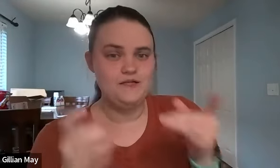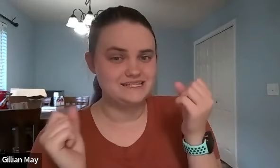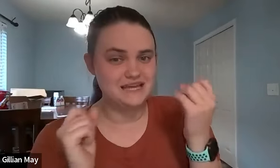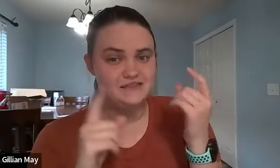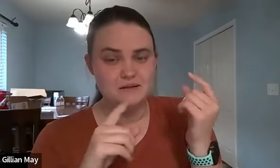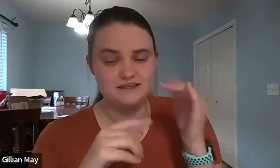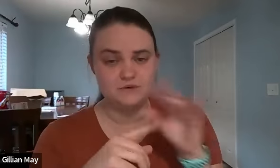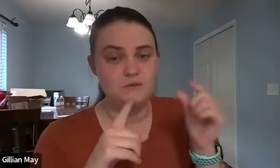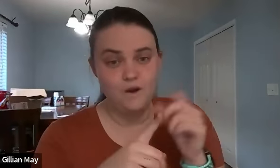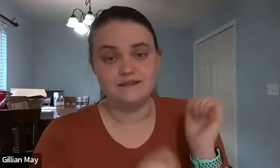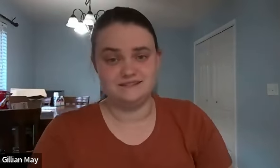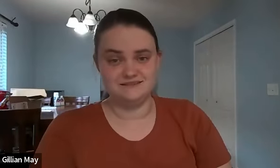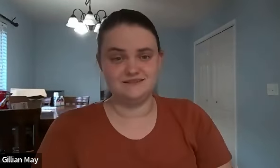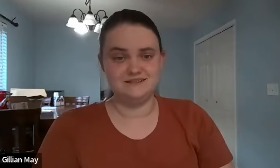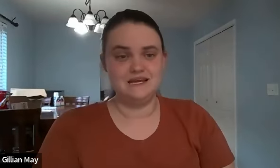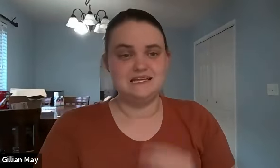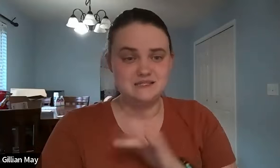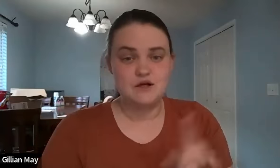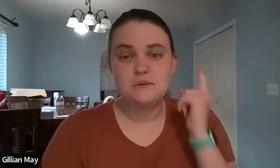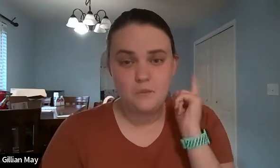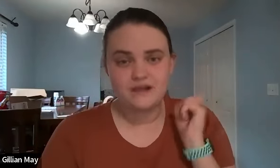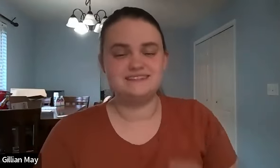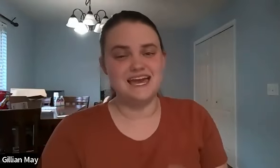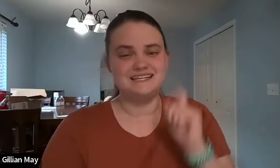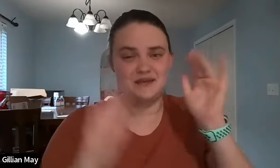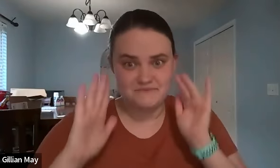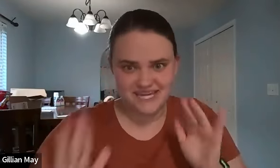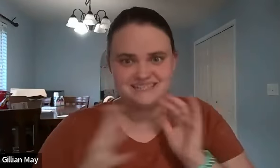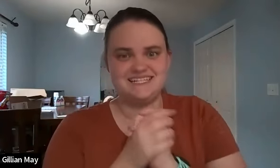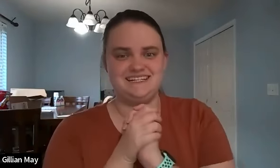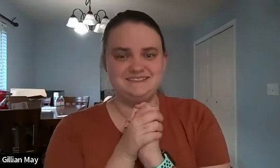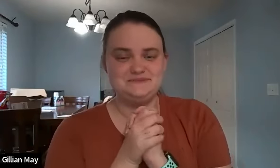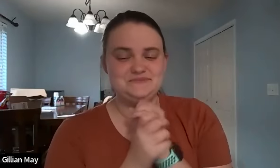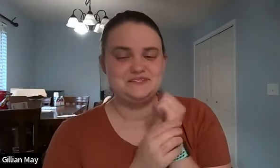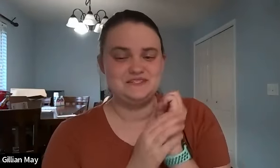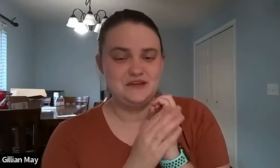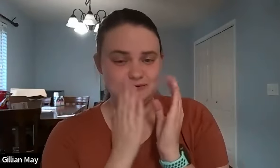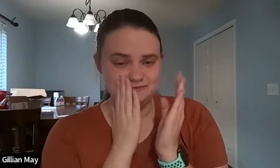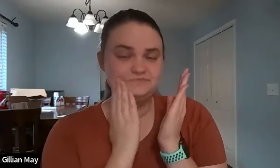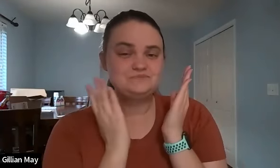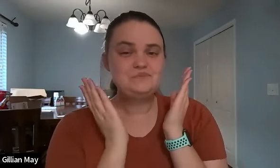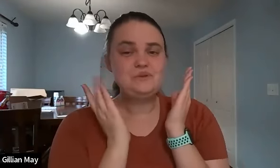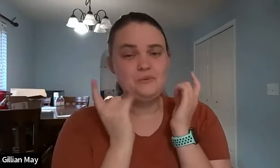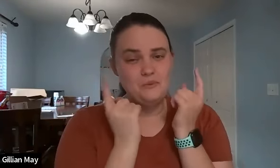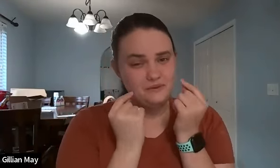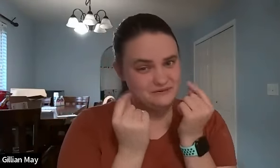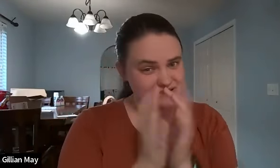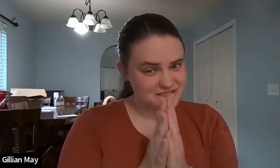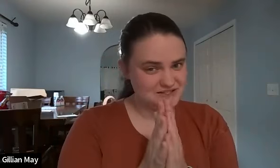to sign that, like, spell them once. Spell them once. That is amazing. So, what we will